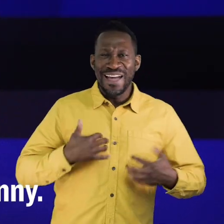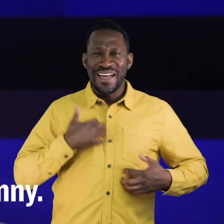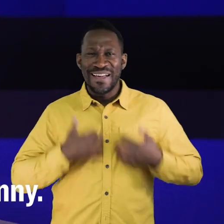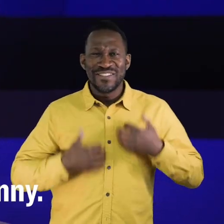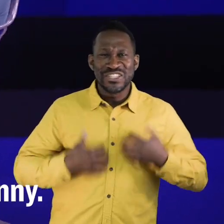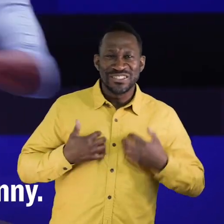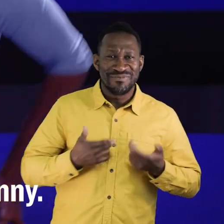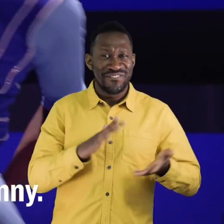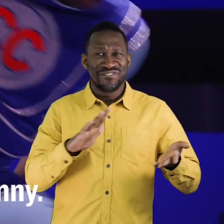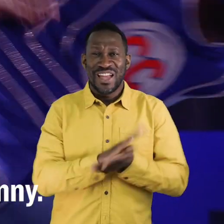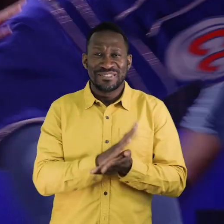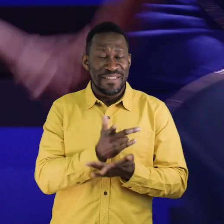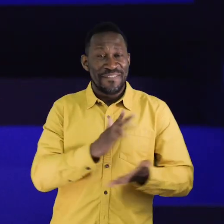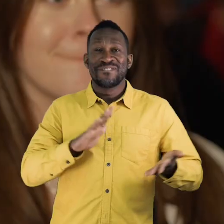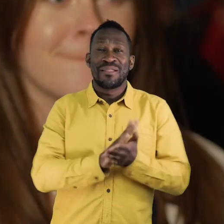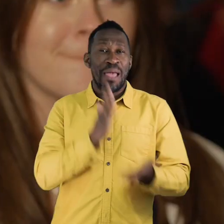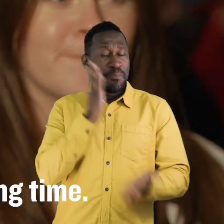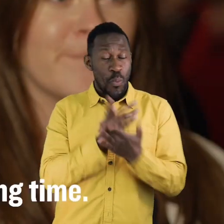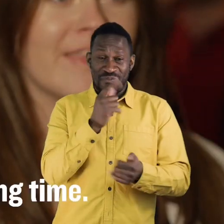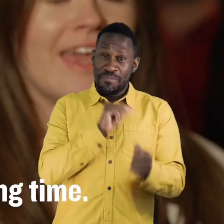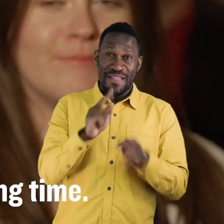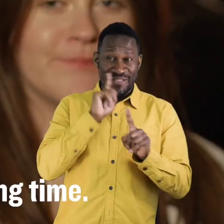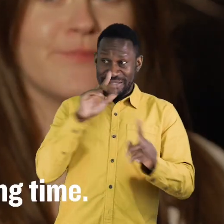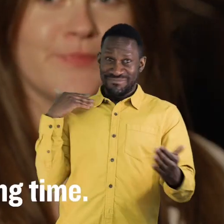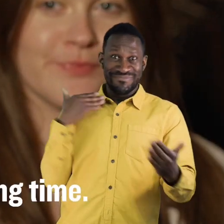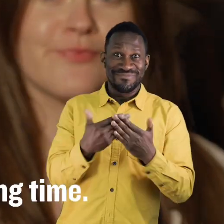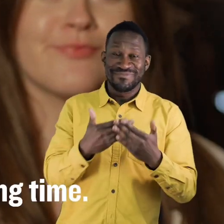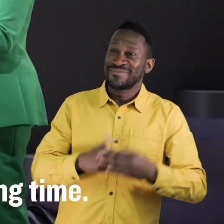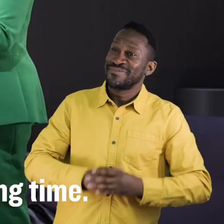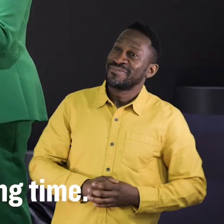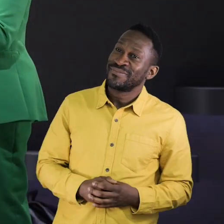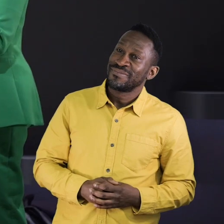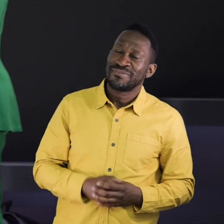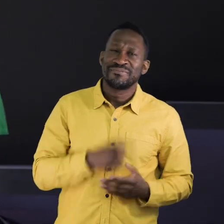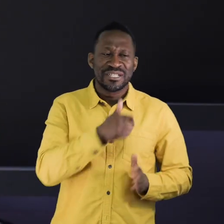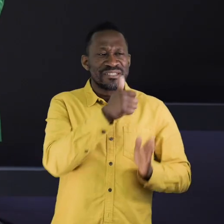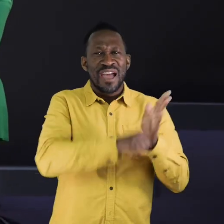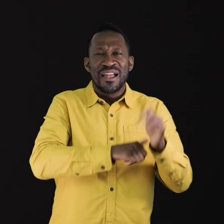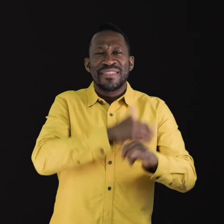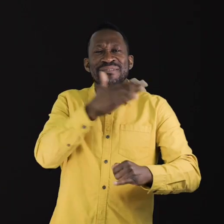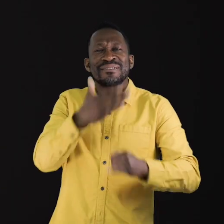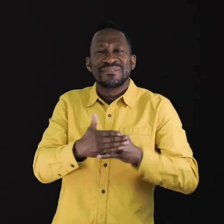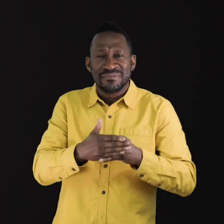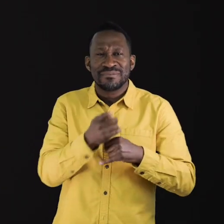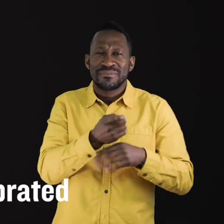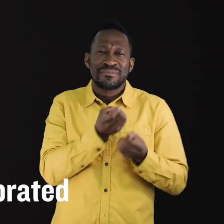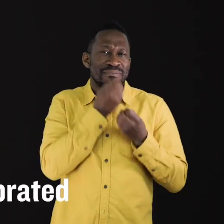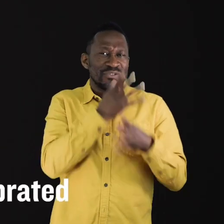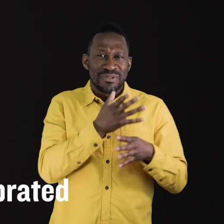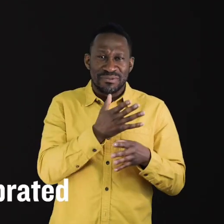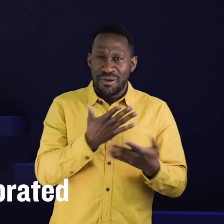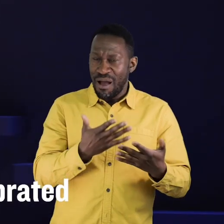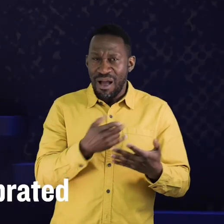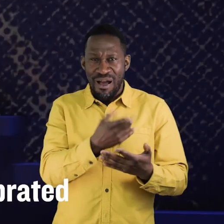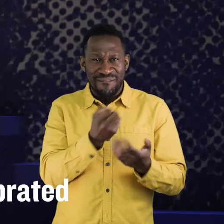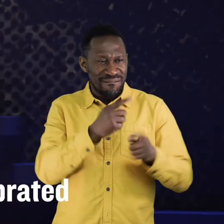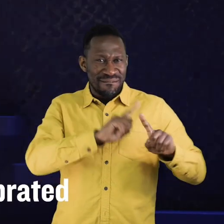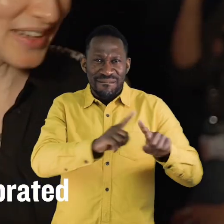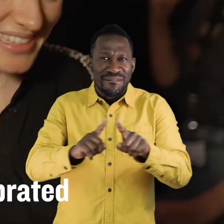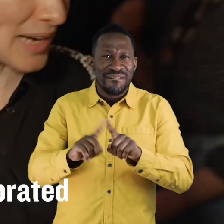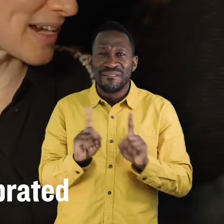Exciting, adventurous, and just funny. It was really, really funny. Best time I've had at the theatre in a long time. From start to finish, just a really